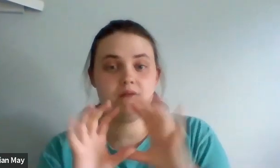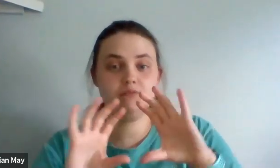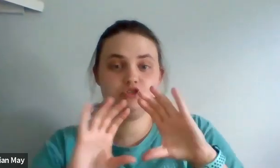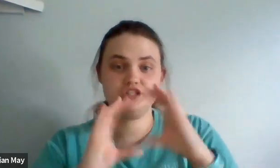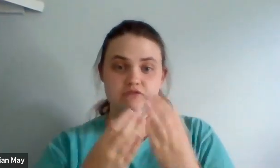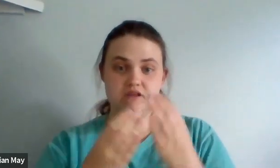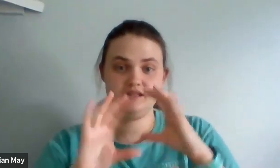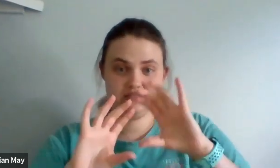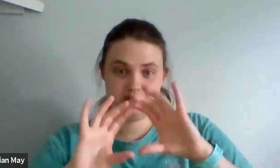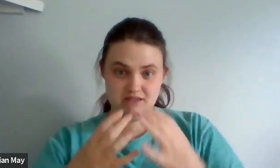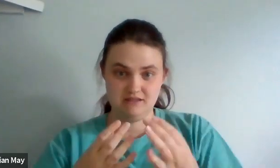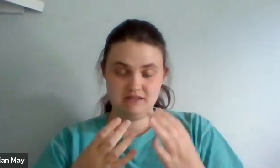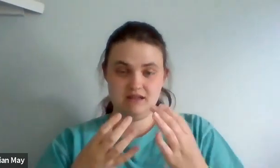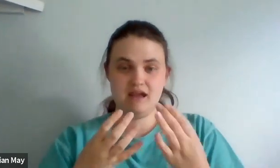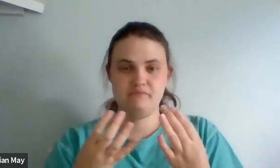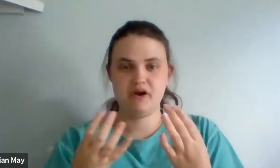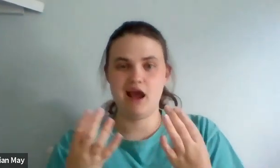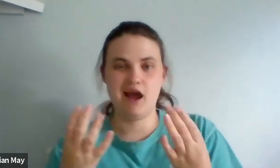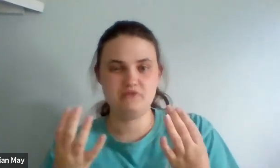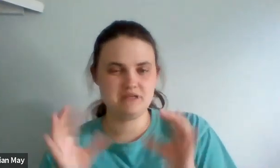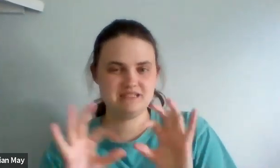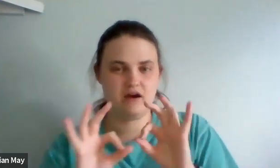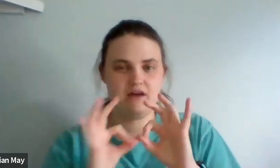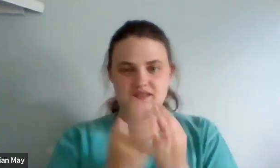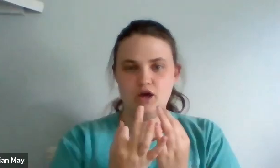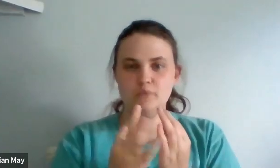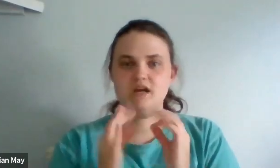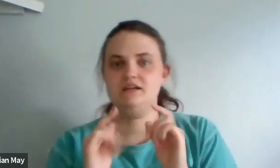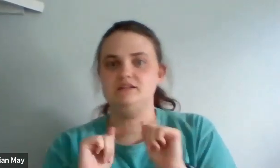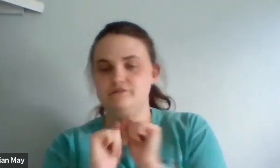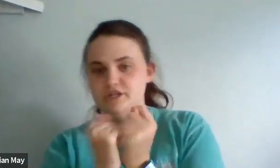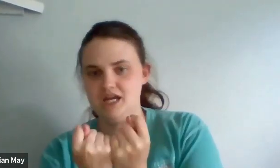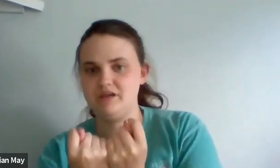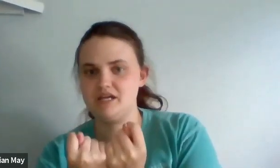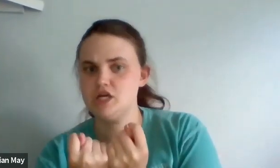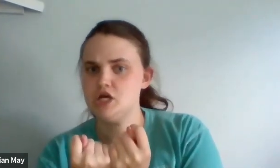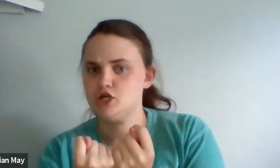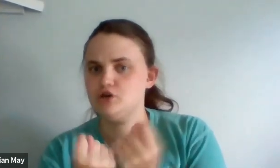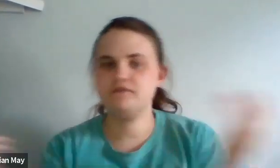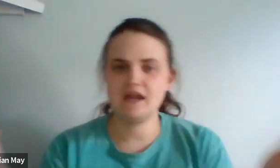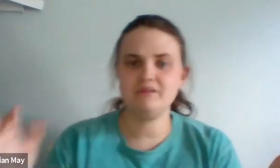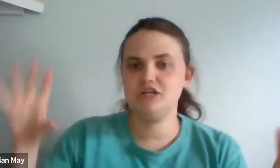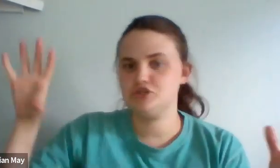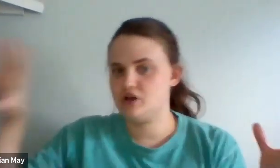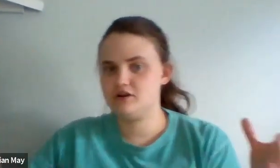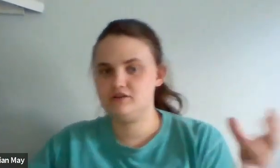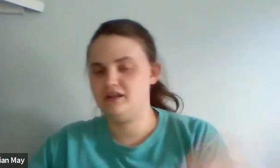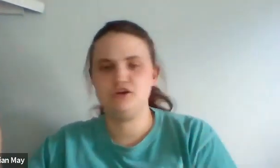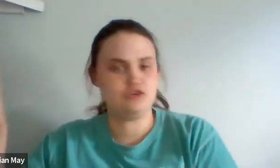people just do this, but I've always thought this helps kind of differentiate, because your family and your soccer, your